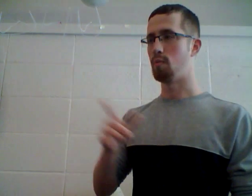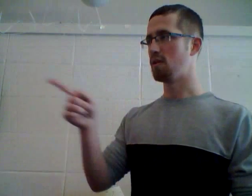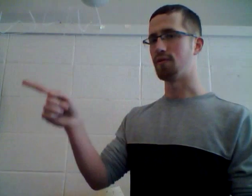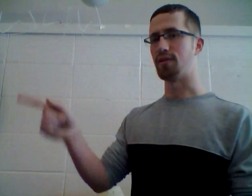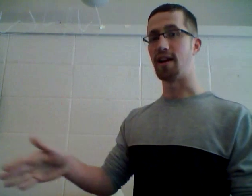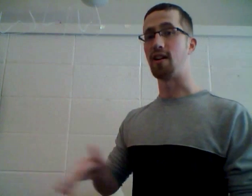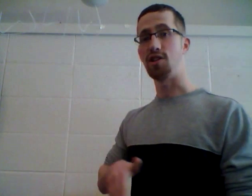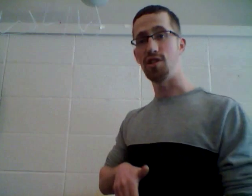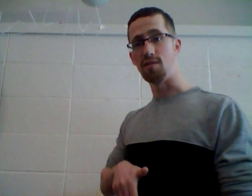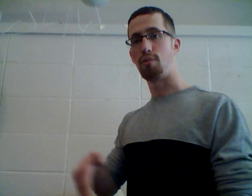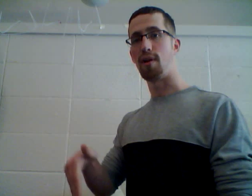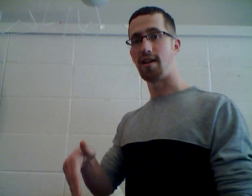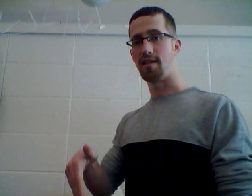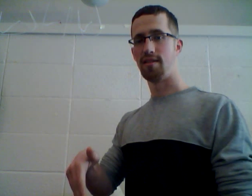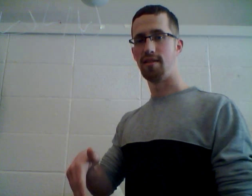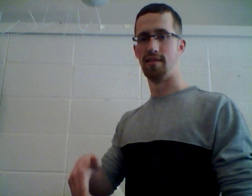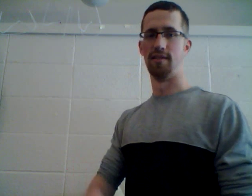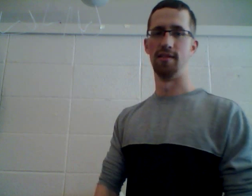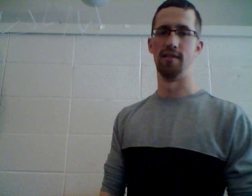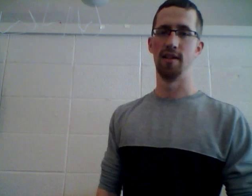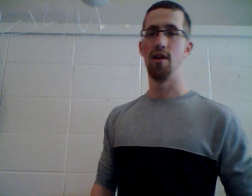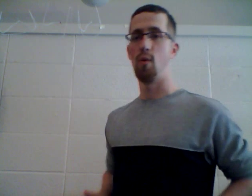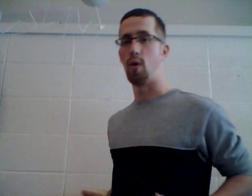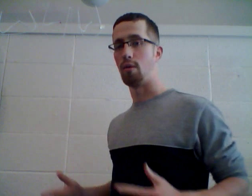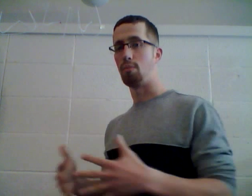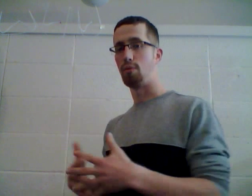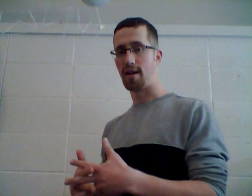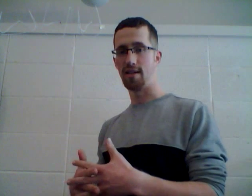Woman over there, she's pregnant. Or pregnant.